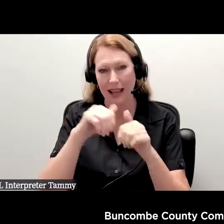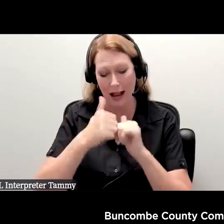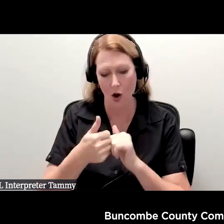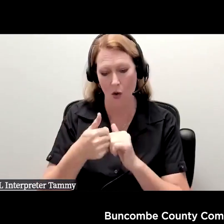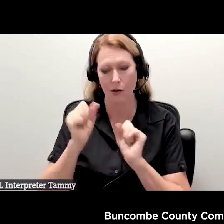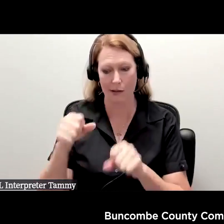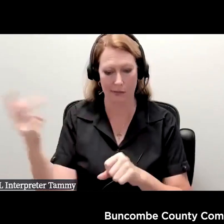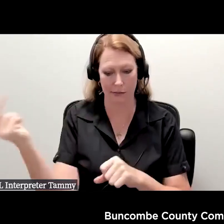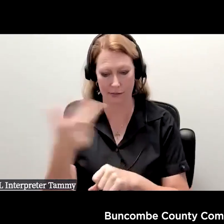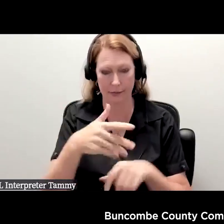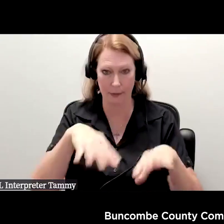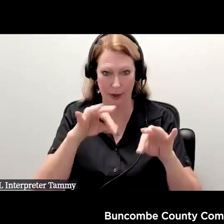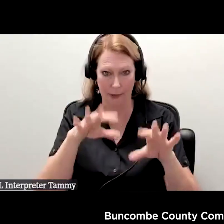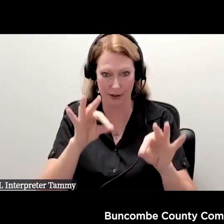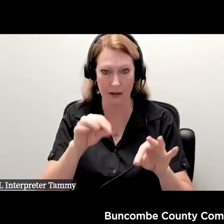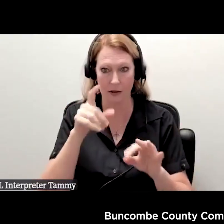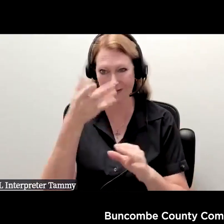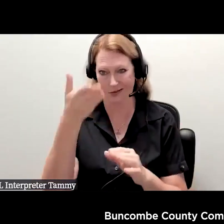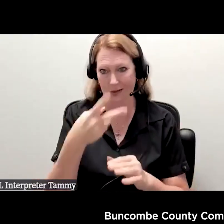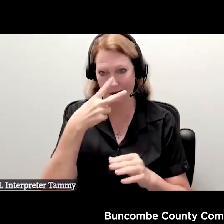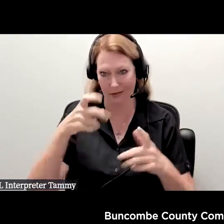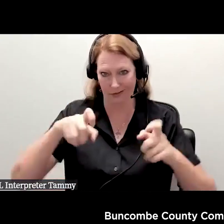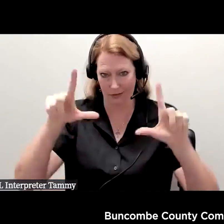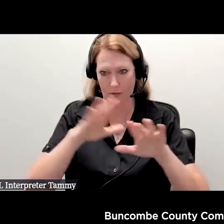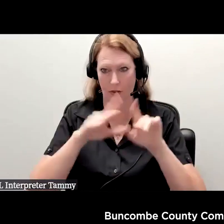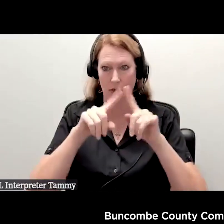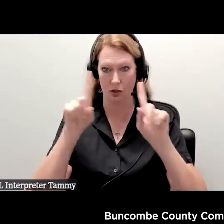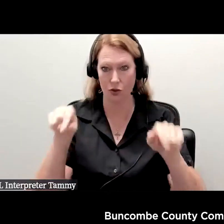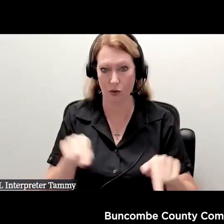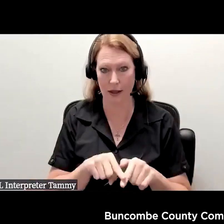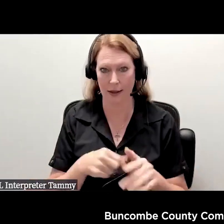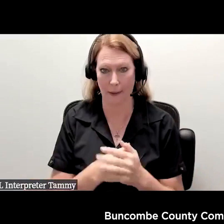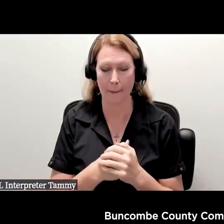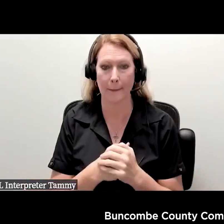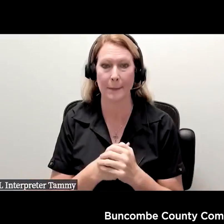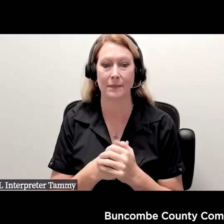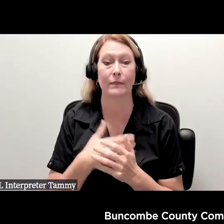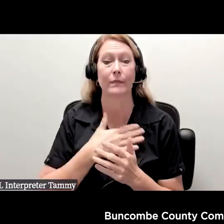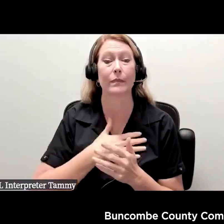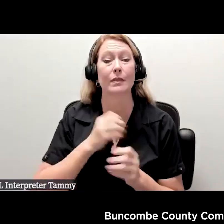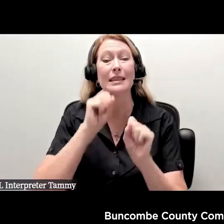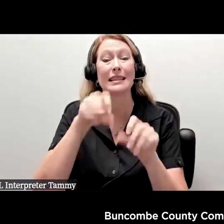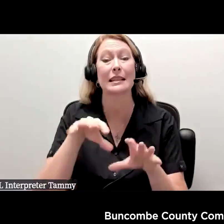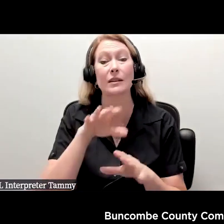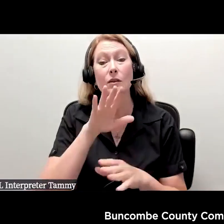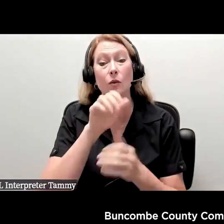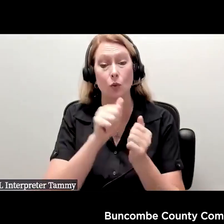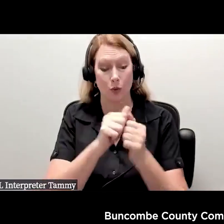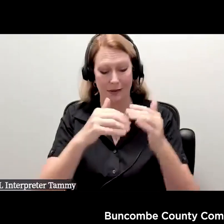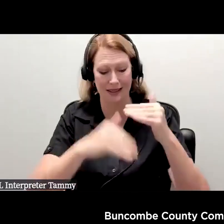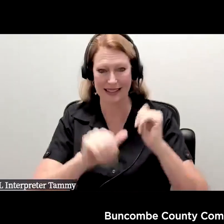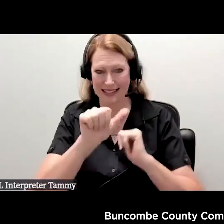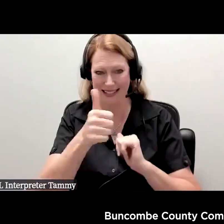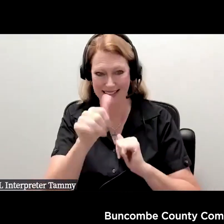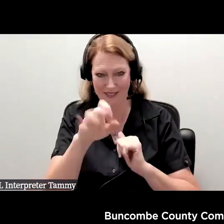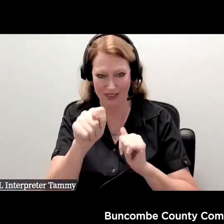pick up debris should be shown here on the screen. Please place your debris within 10 feet of the right-of-way so